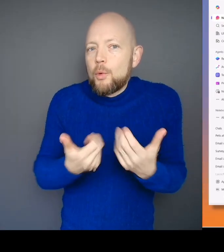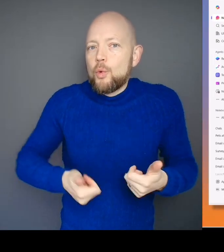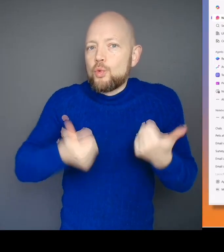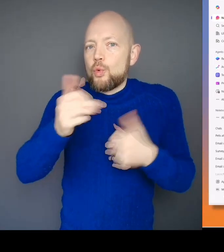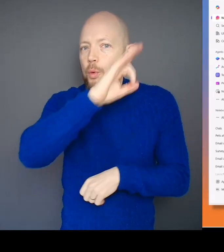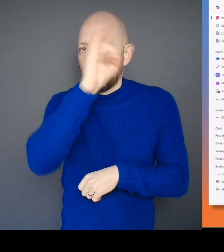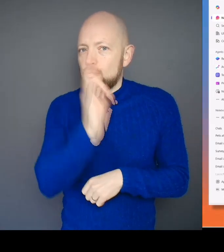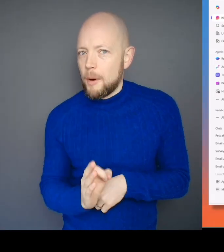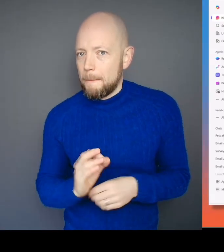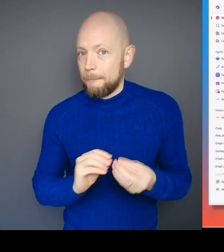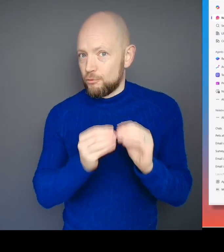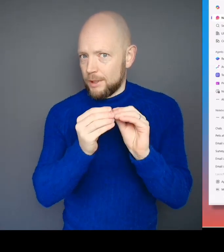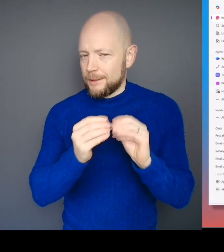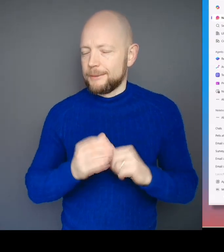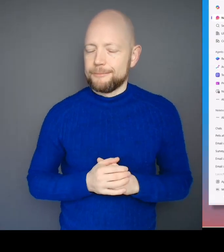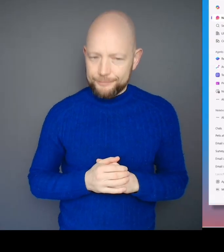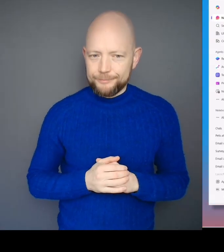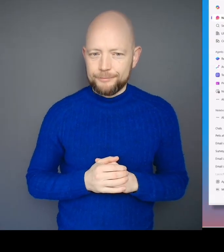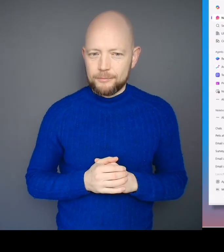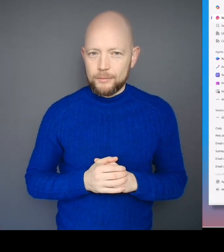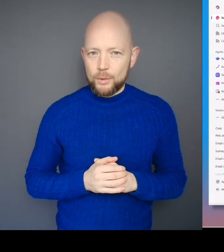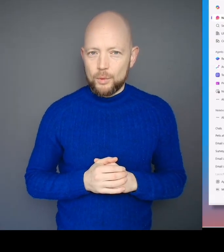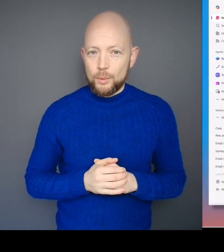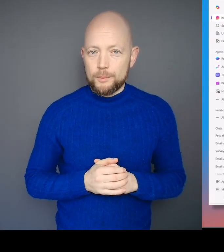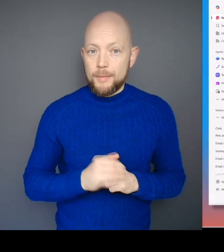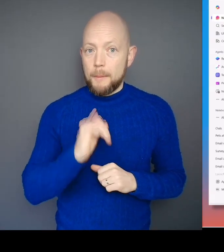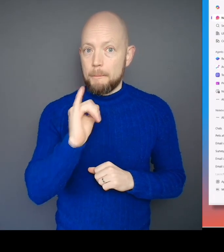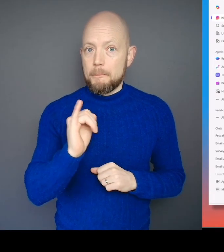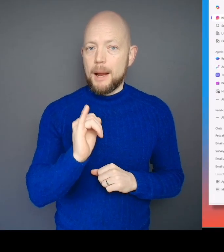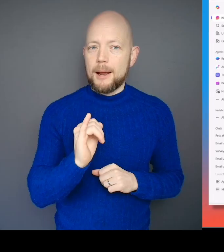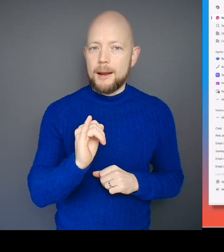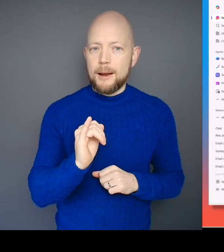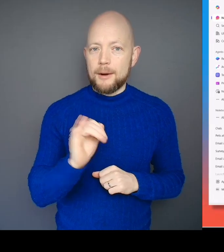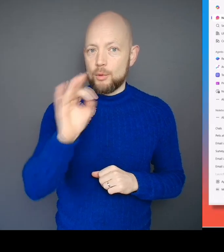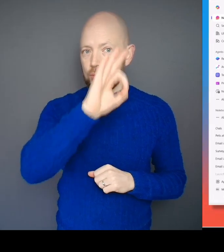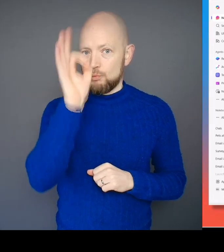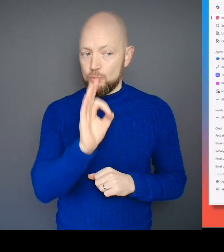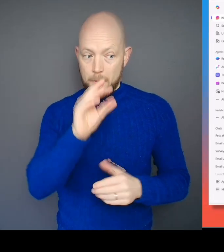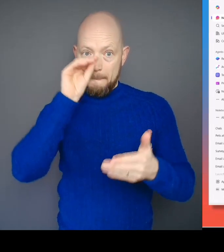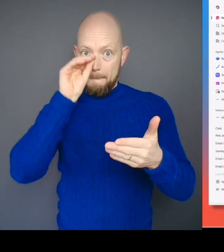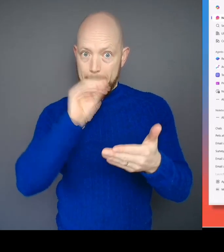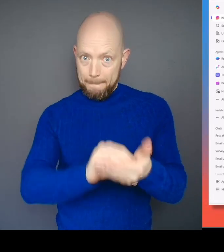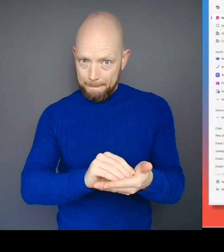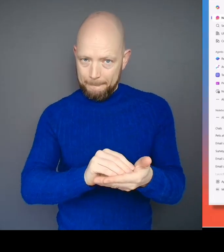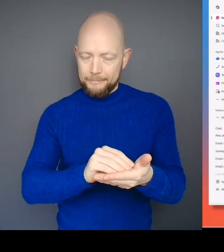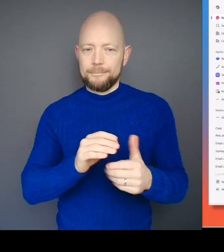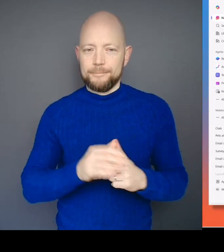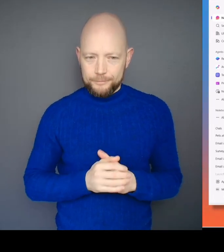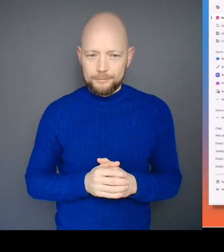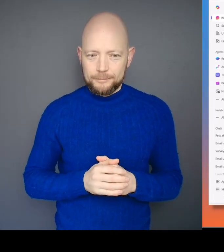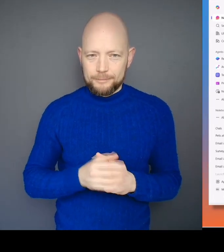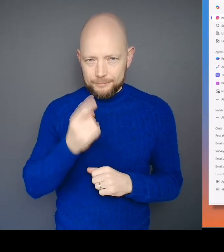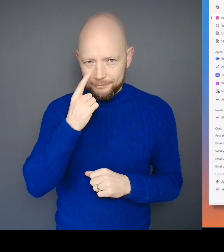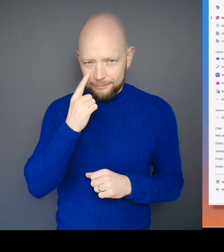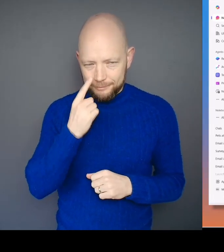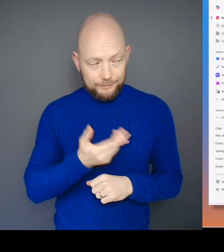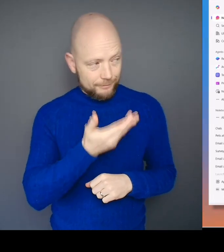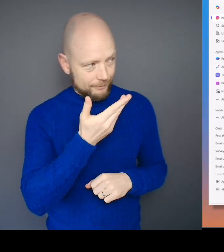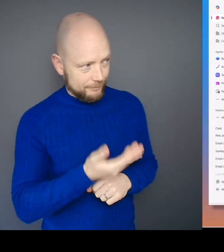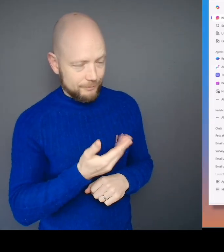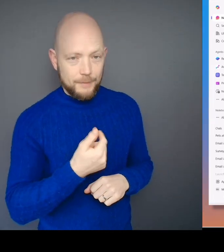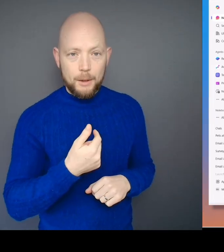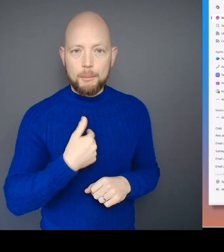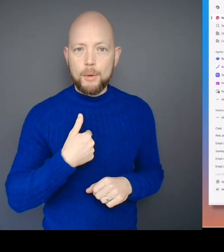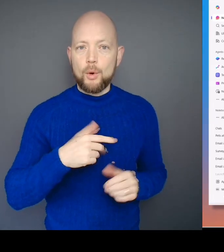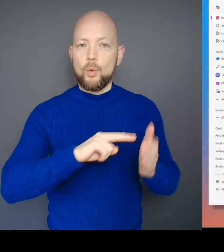this kind of work grounding to start with. That's the way we talk about it, is grounding. So we are, in the scenario that I'm going to work through in this